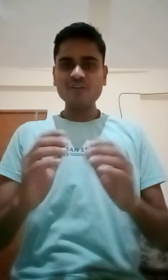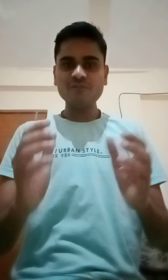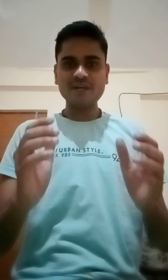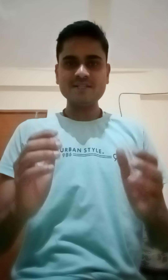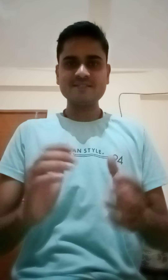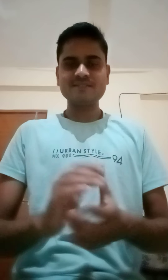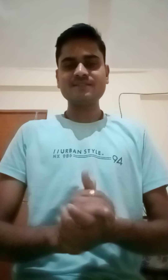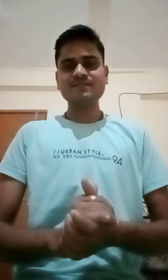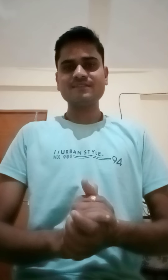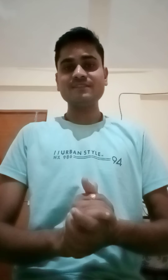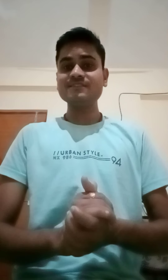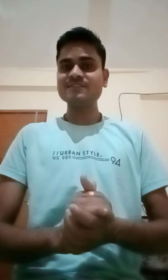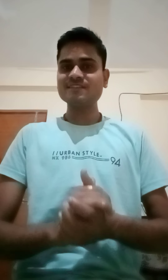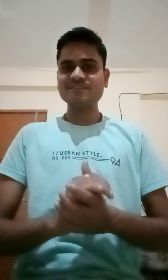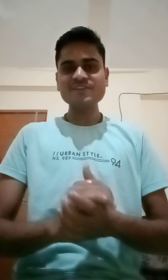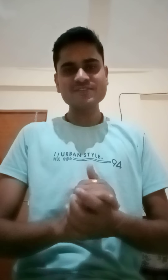Hello friends, this is Srishel.